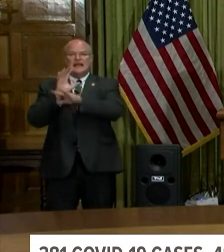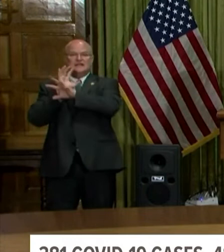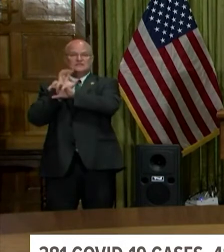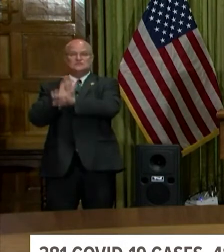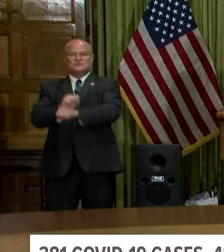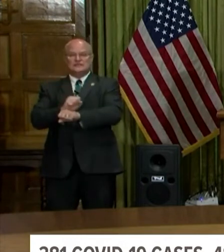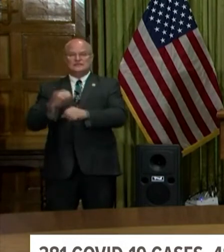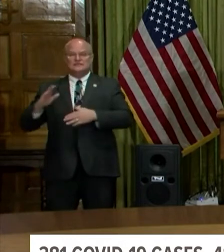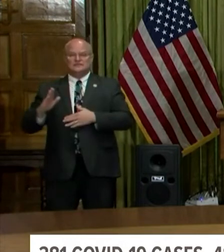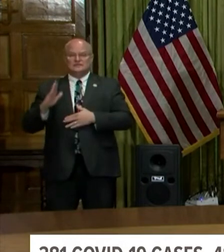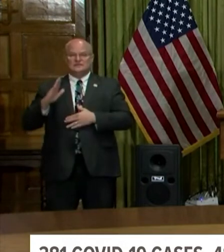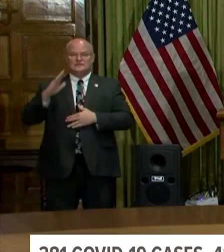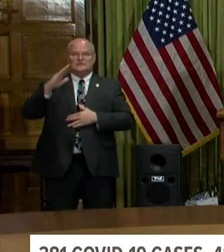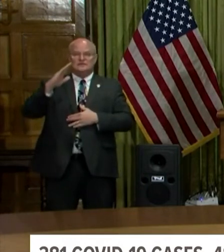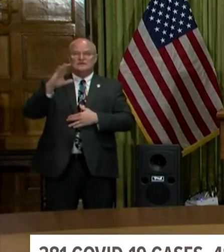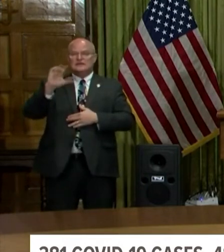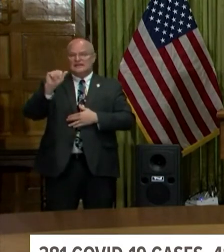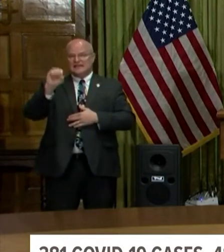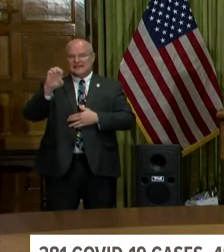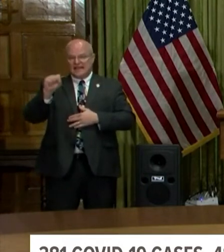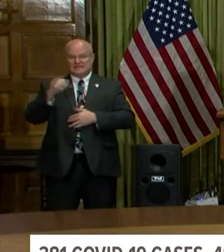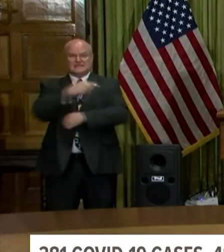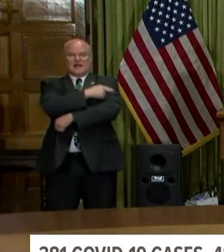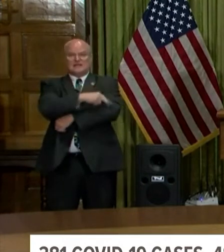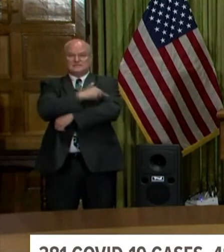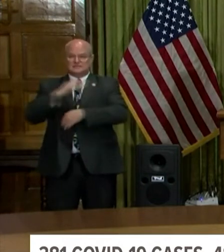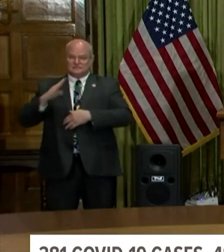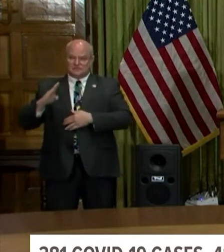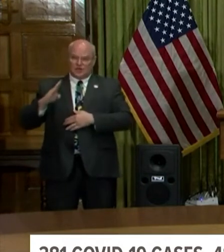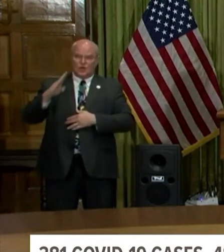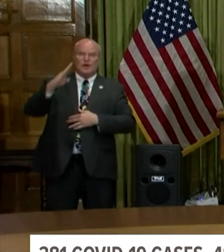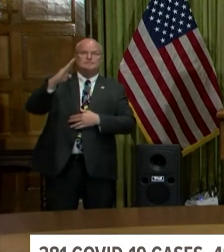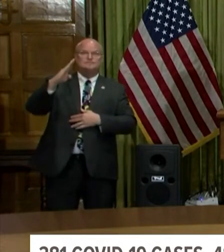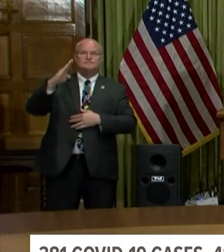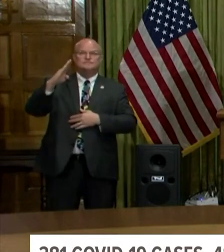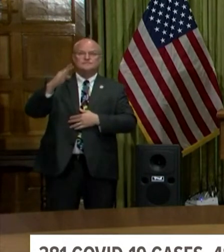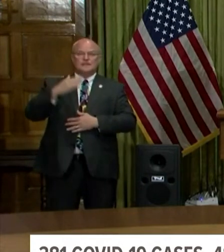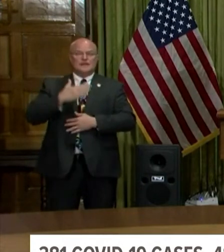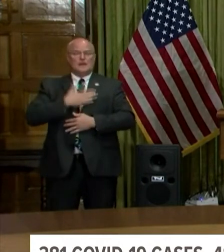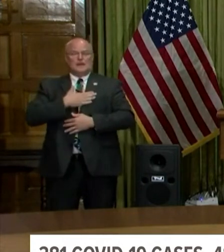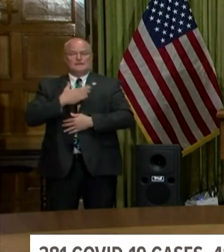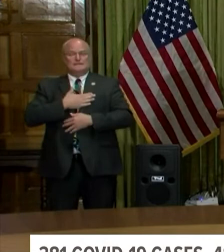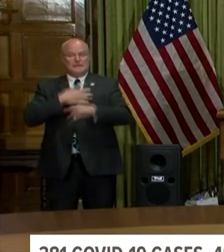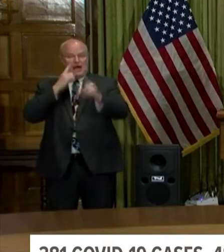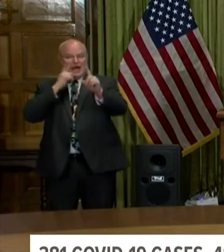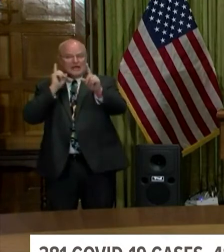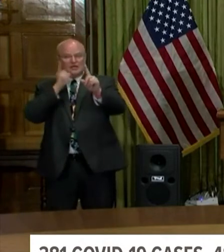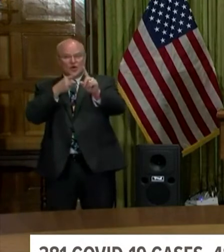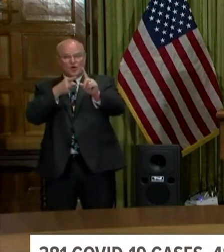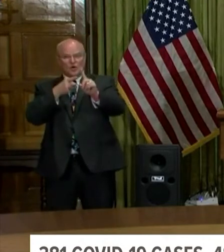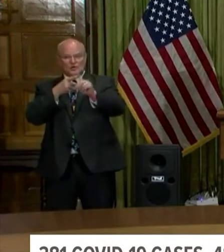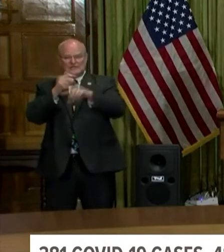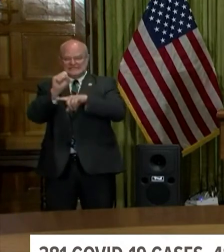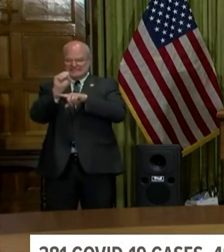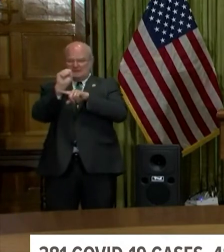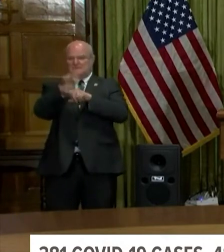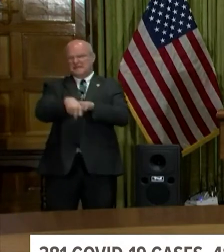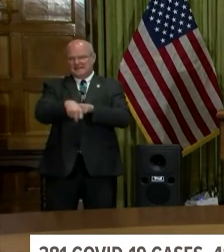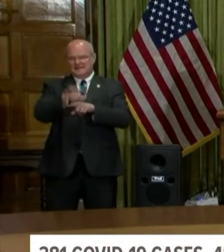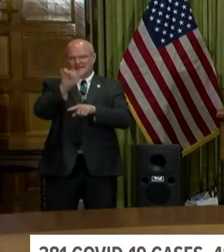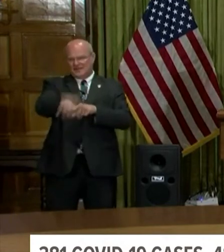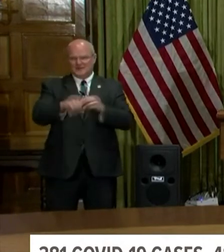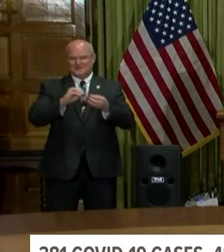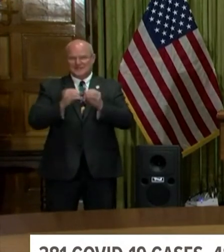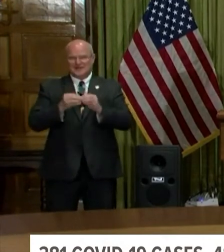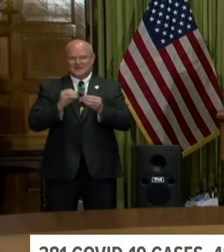continue to come up. The cases and hospitalization will go up. My goal is to beat those numbers.